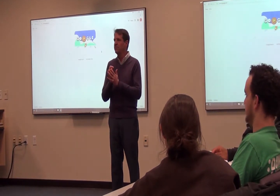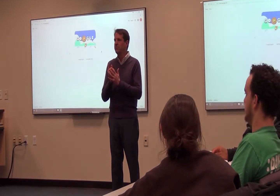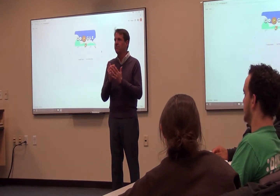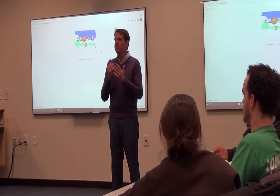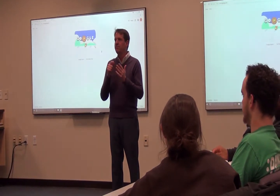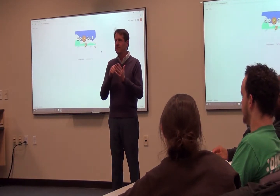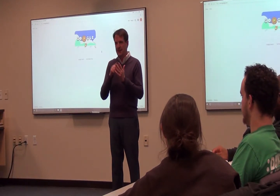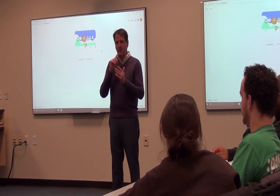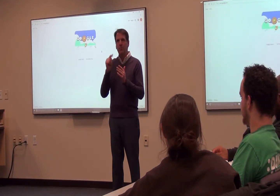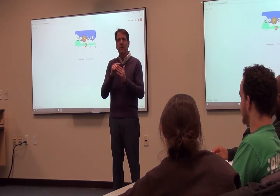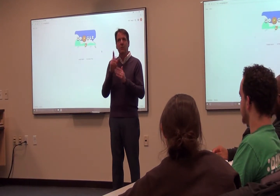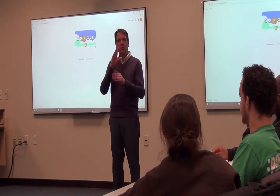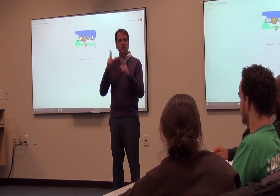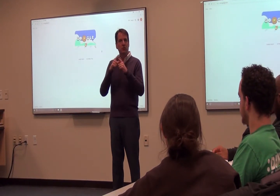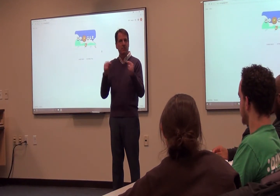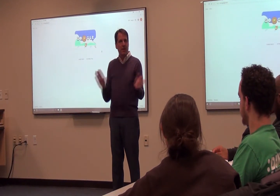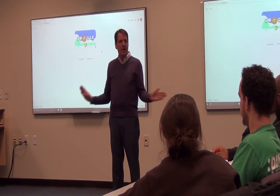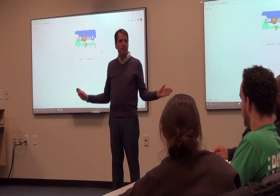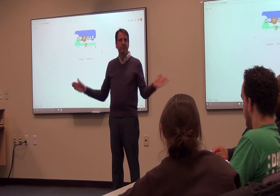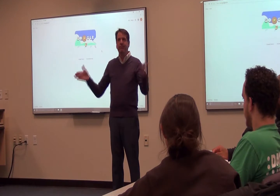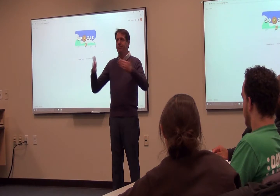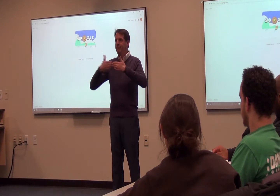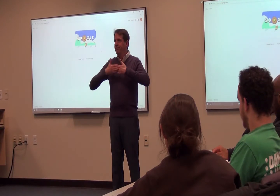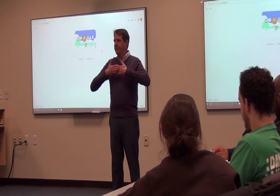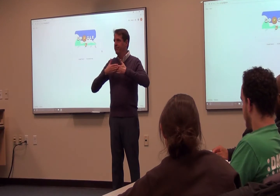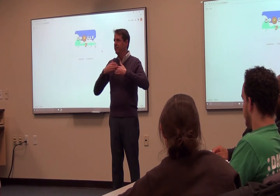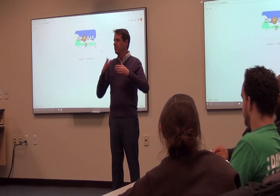So now we've finished the Edo period in Japan.